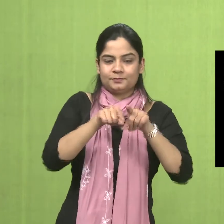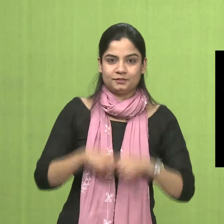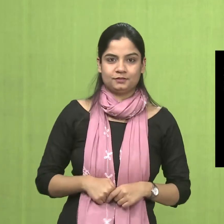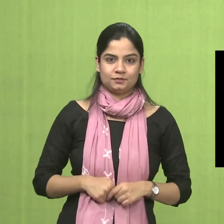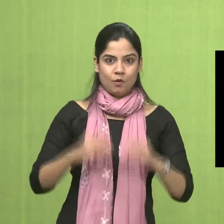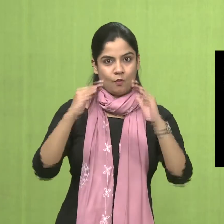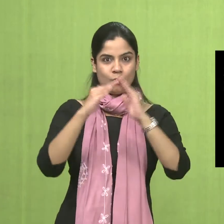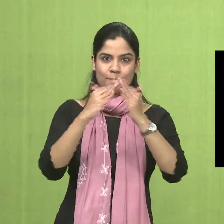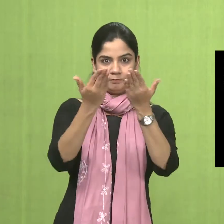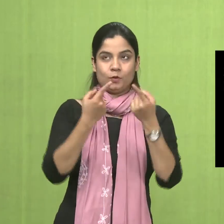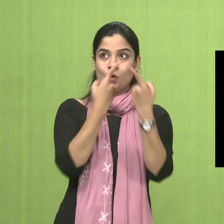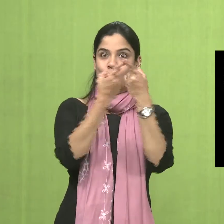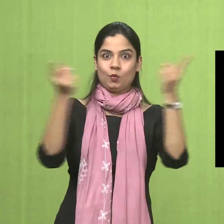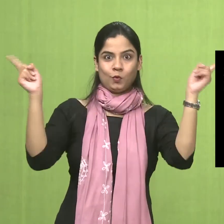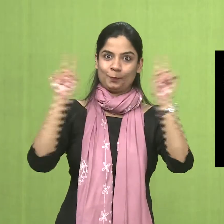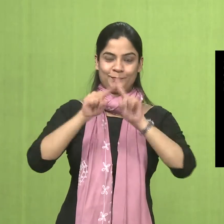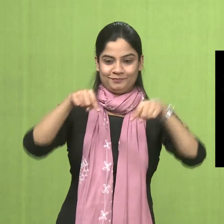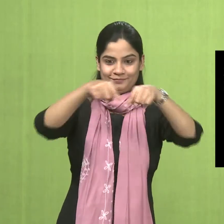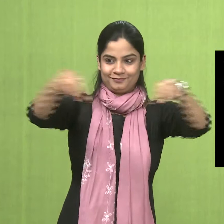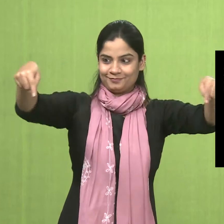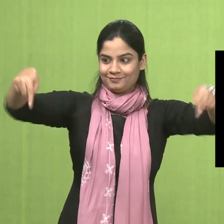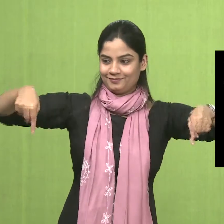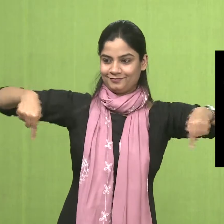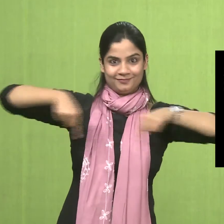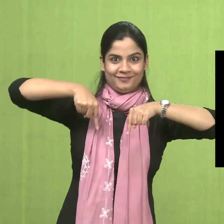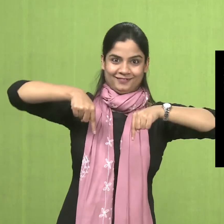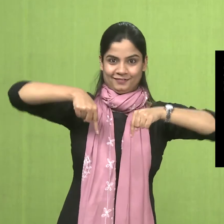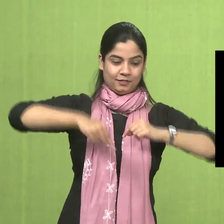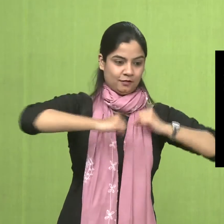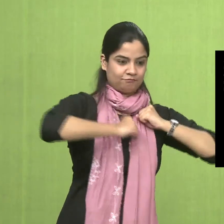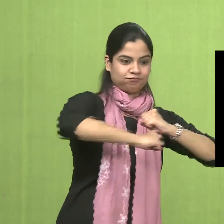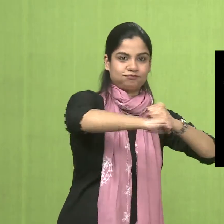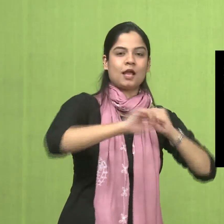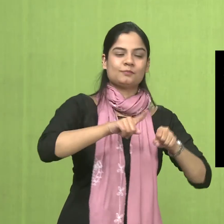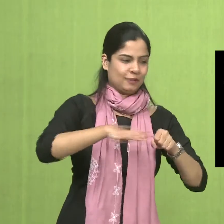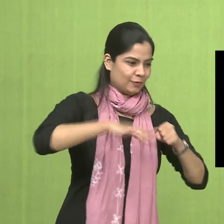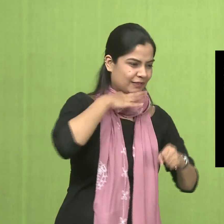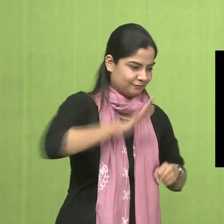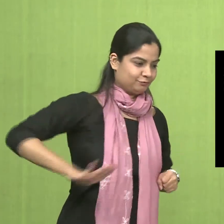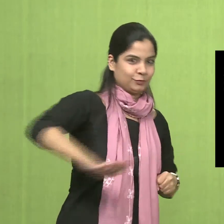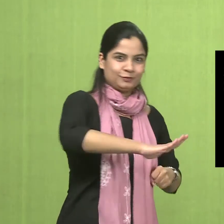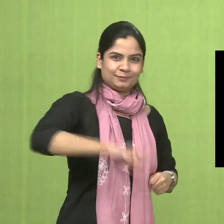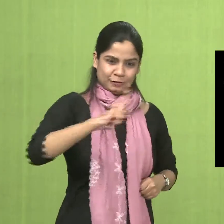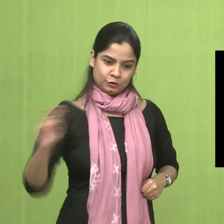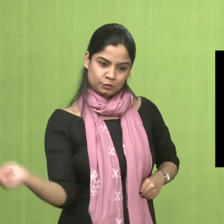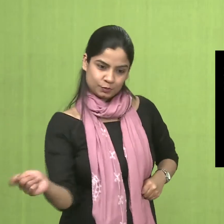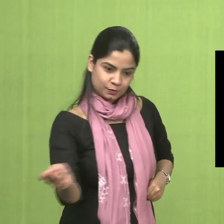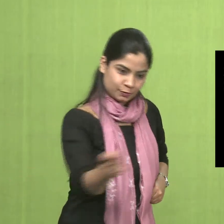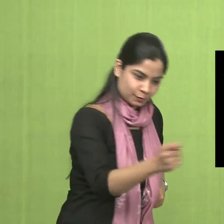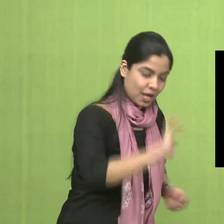me explain. While doing your work, if you use a rhythmic movement, for example, you have to mop a floor, you